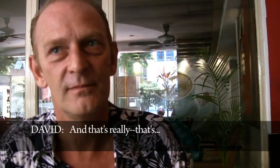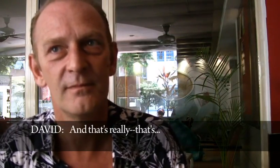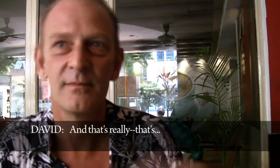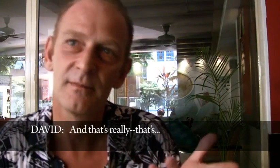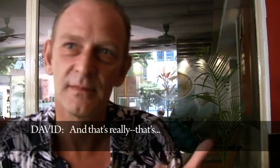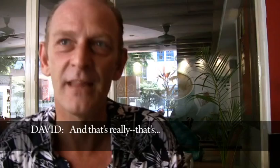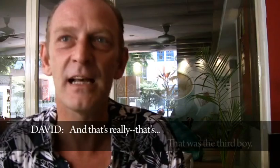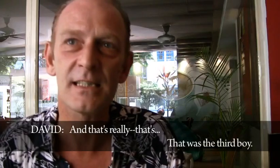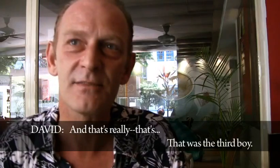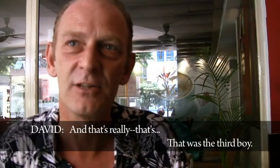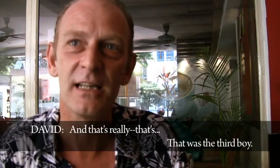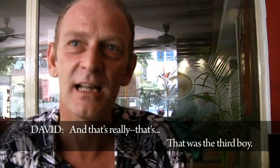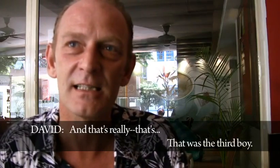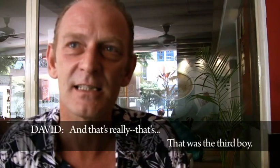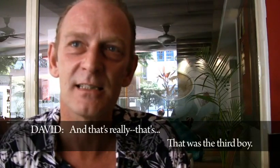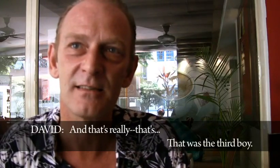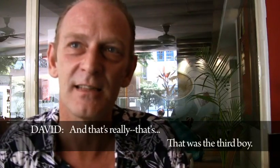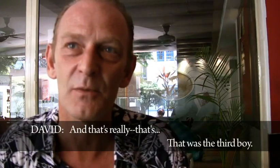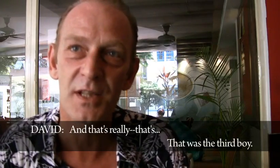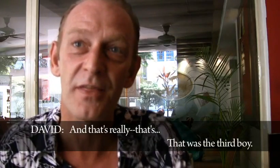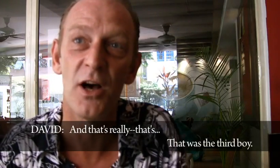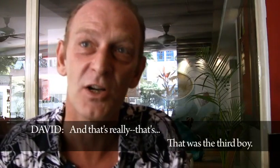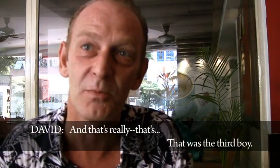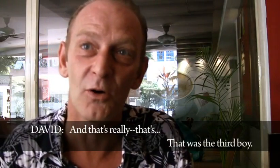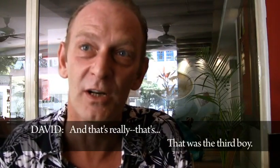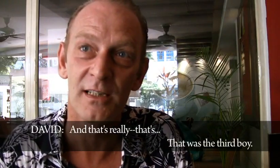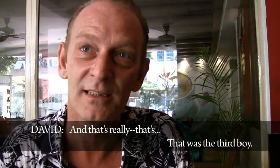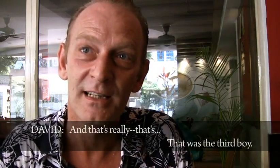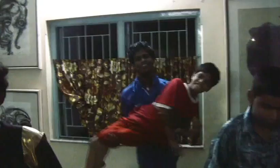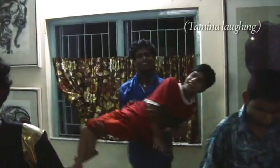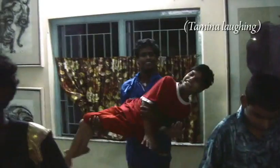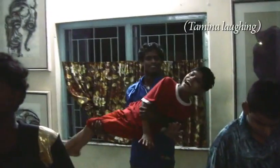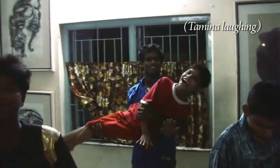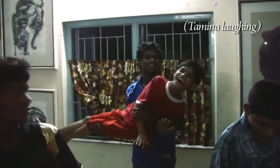And that was the third boy.